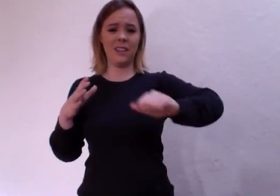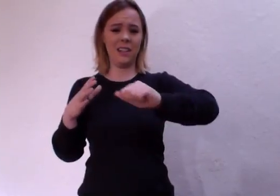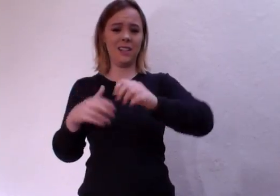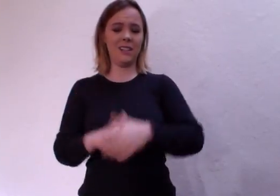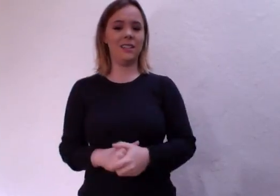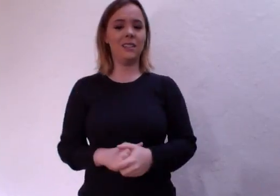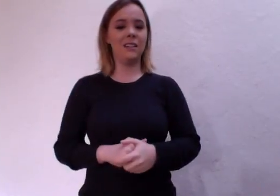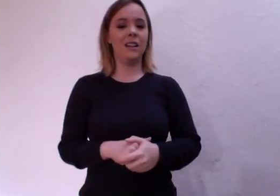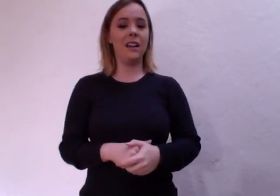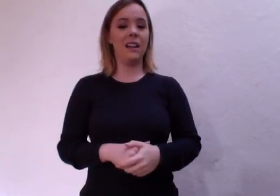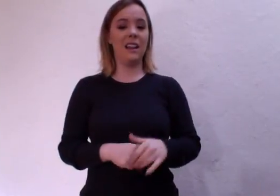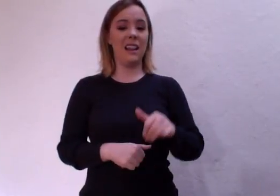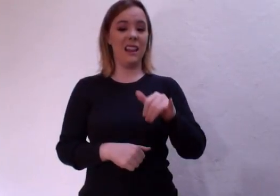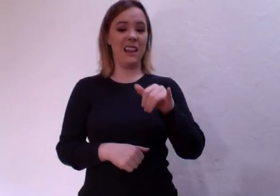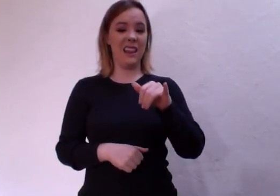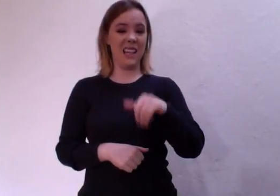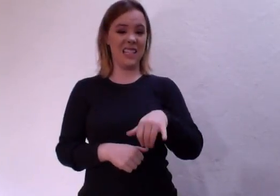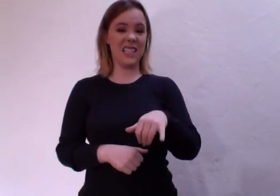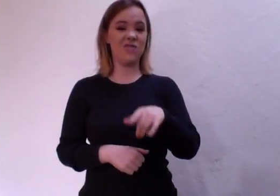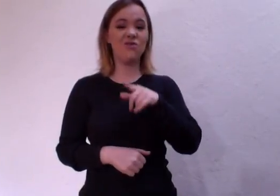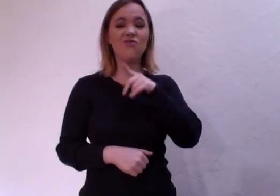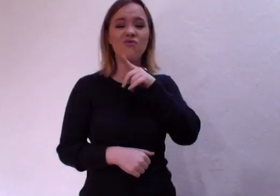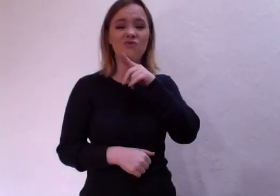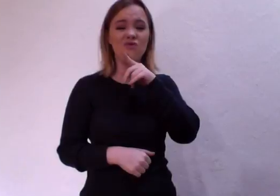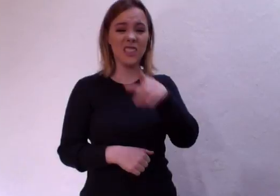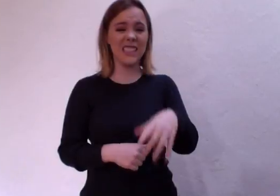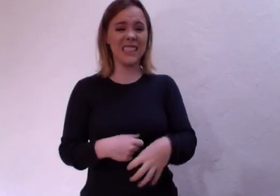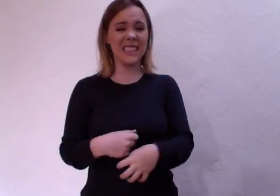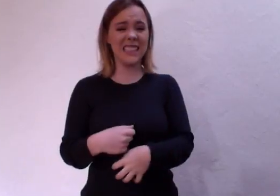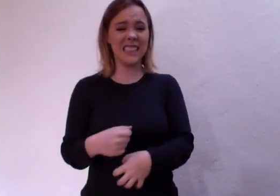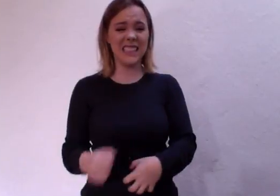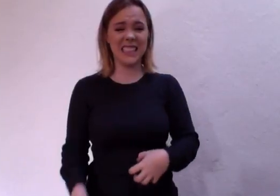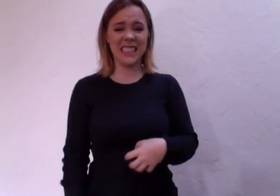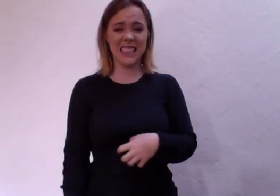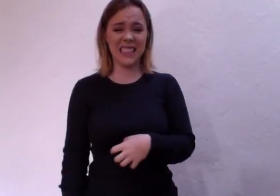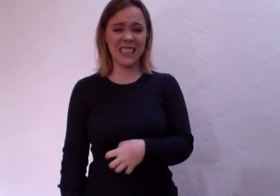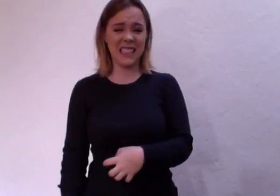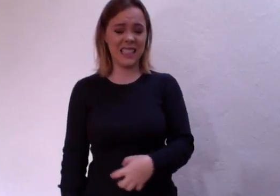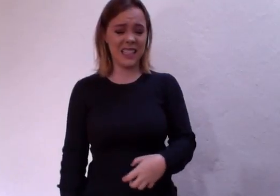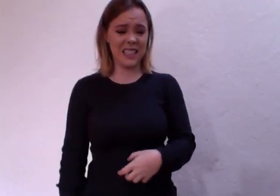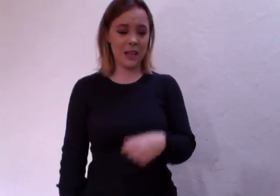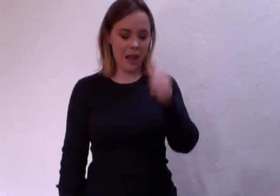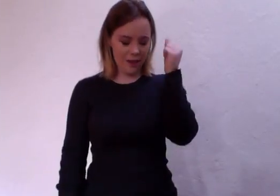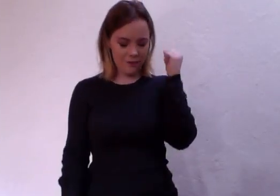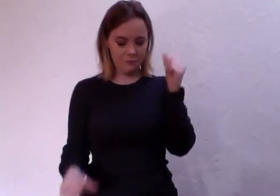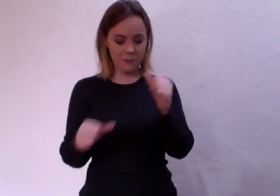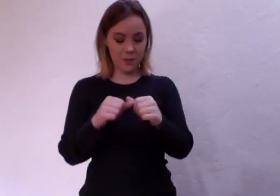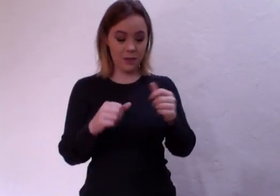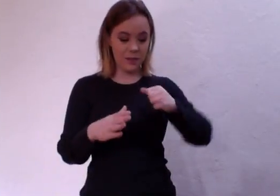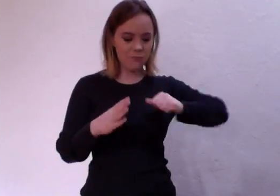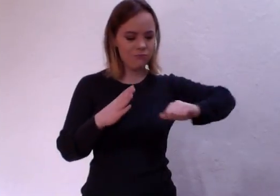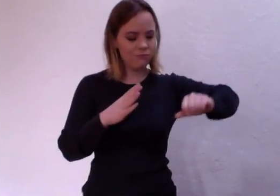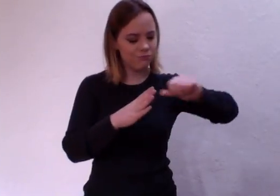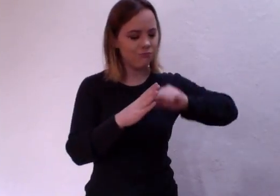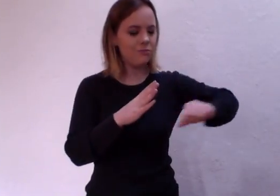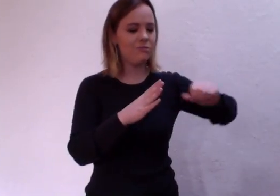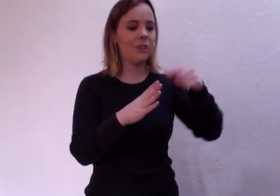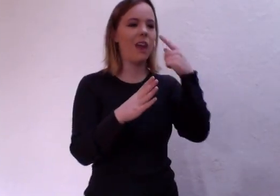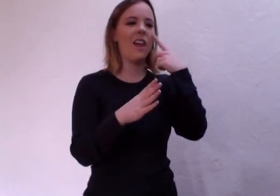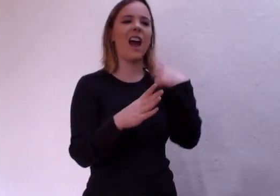That's disgusting. But I remember vividly being a dishwasher and being this is great. I'm the greatest